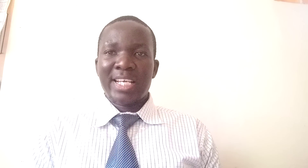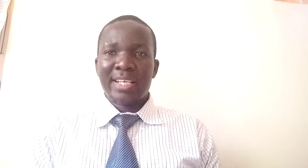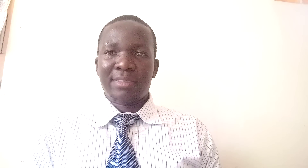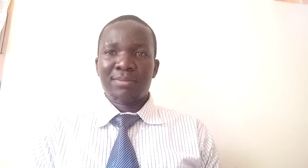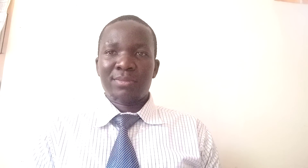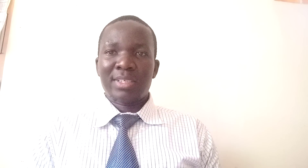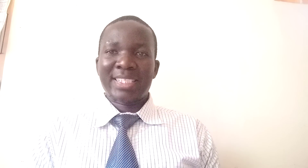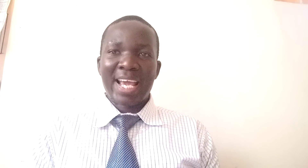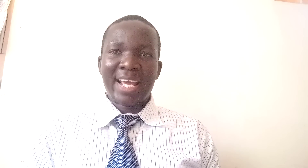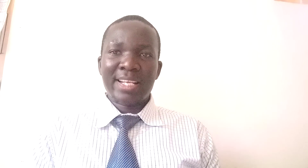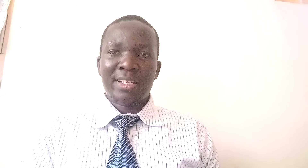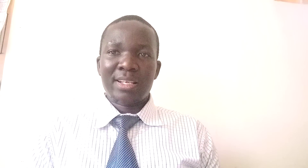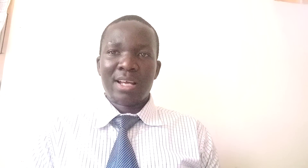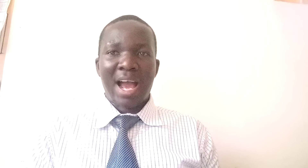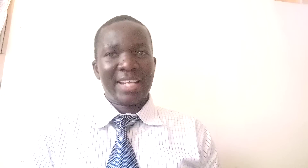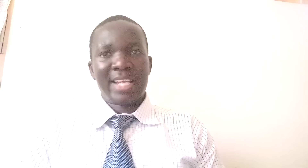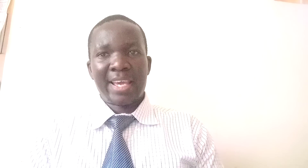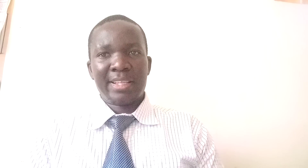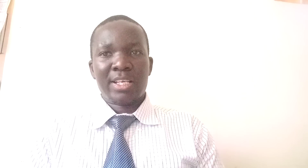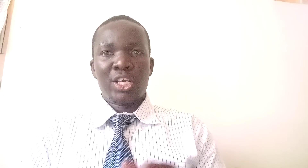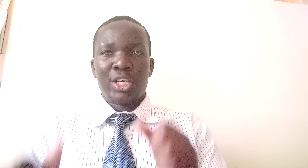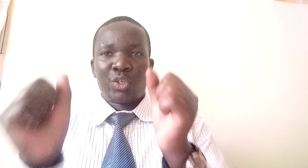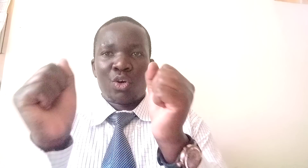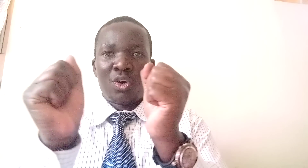19. 10. And 9. So